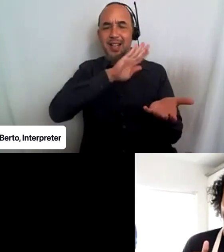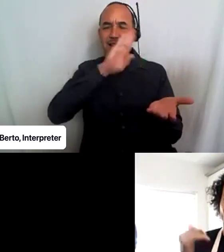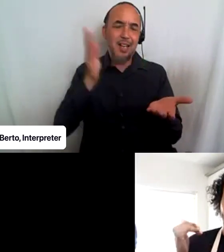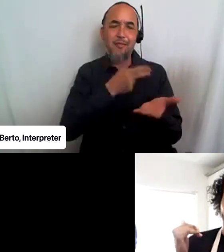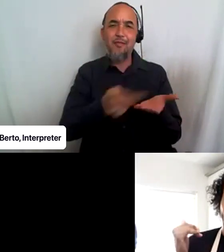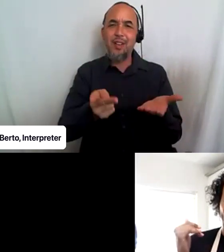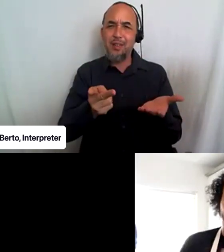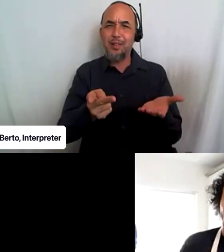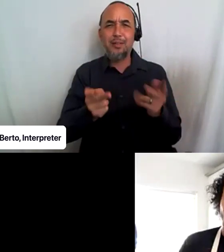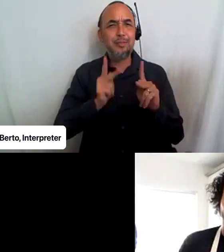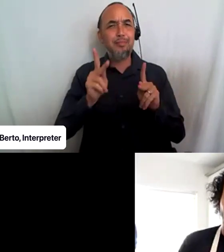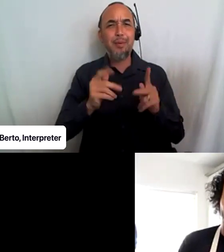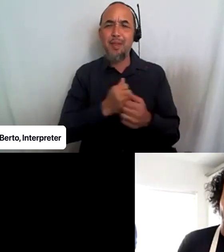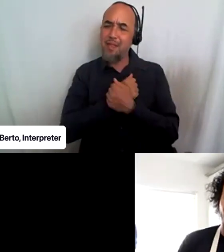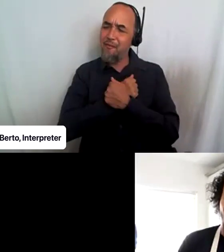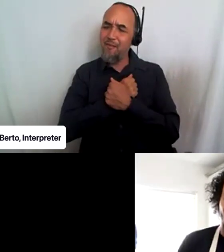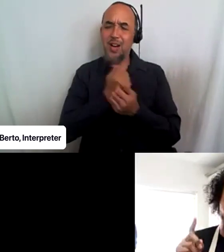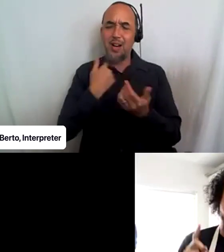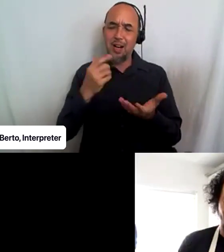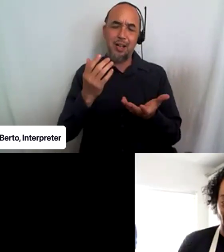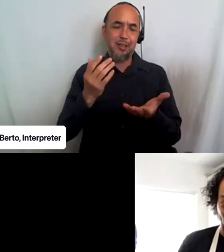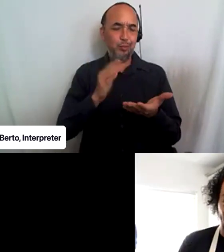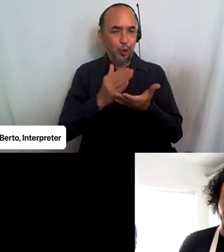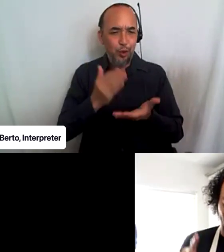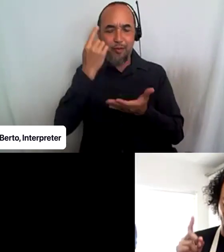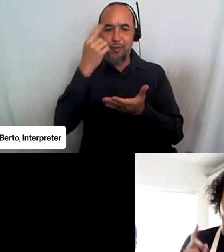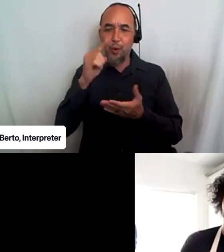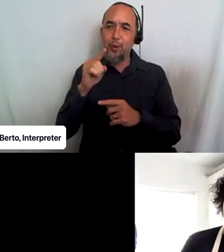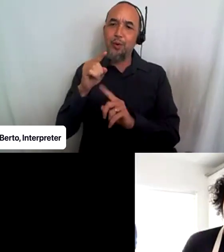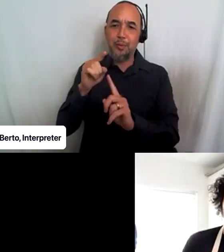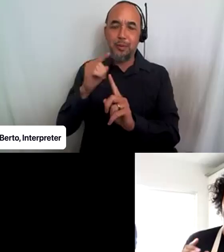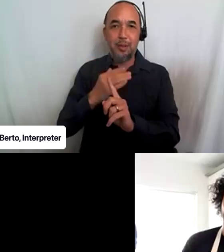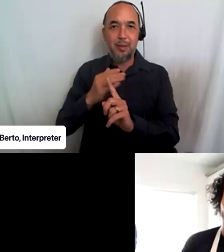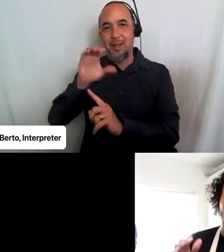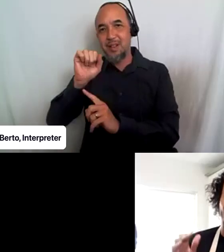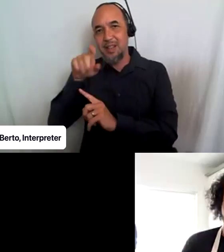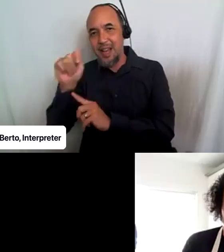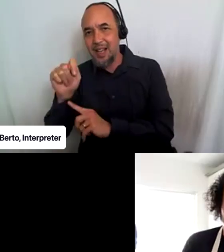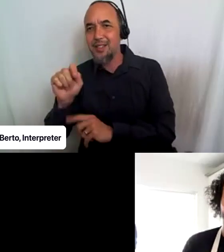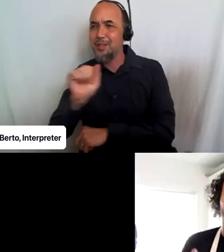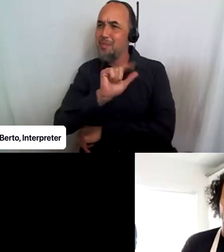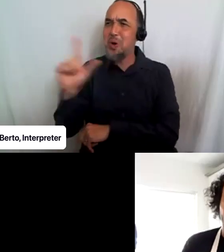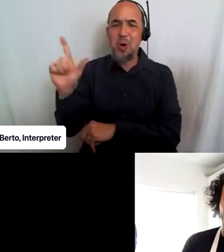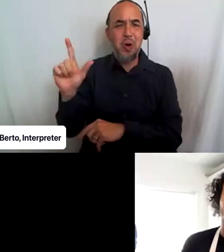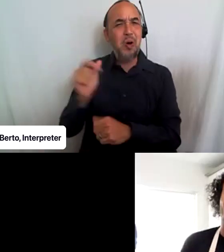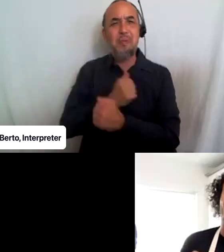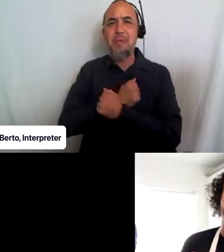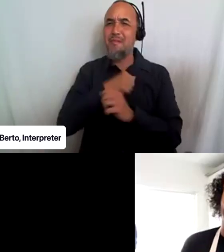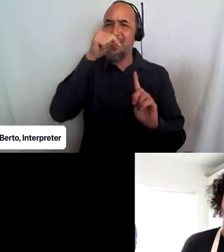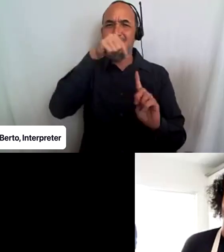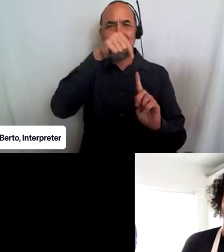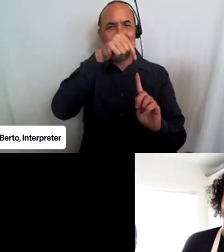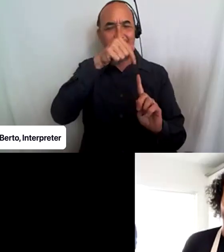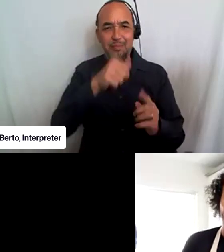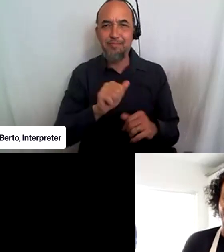been loved by every cast member. Con, of course, you saw Vico, Dave Fane, Taika, Reese.